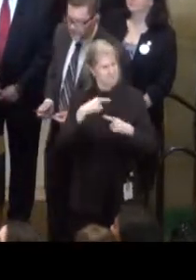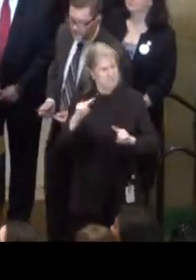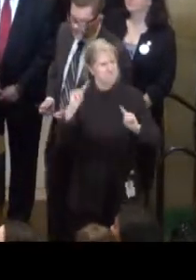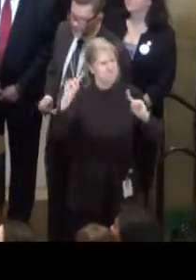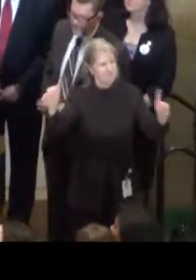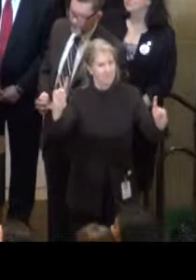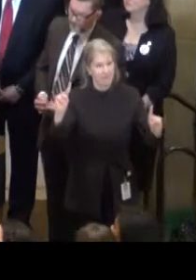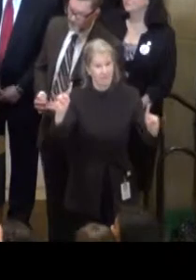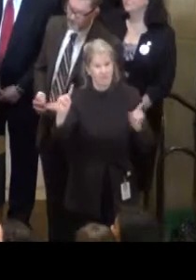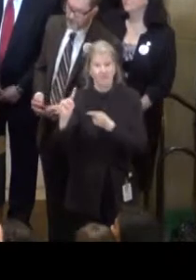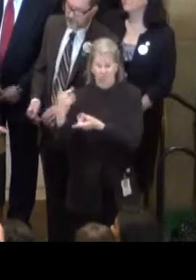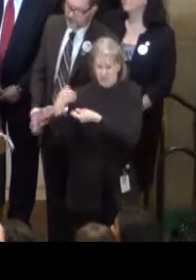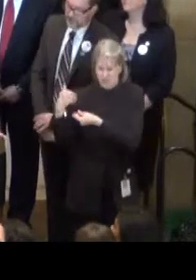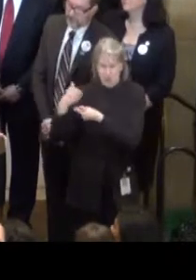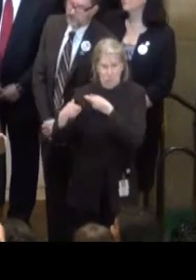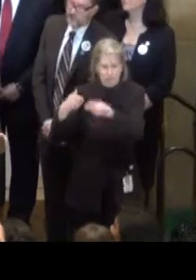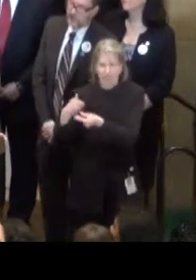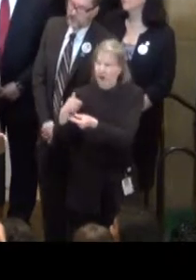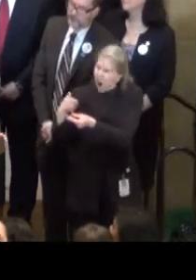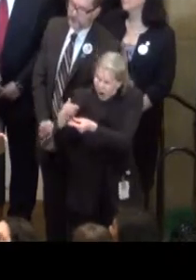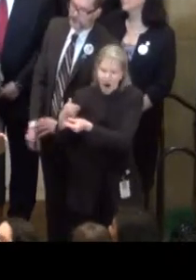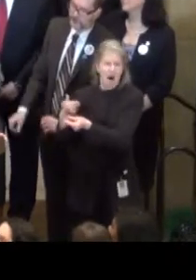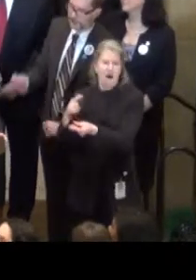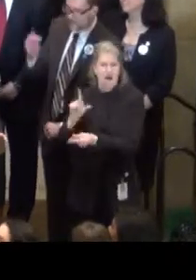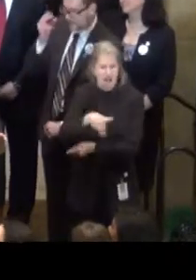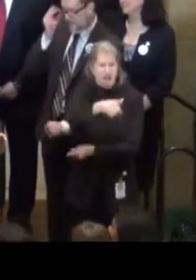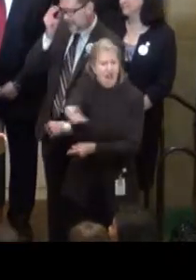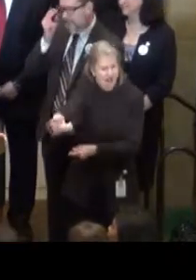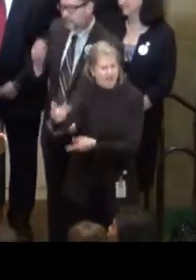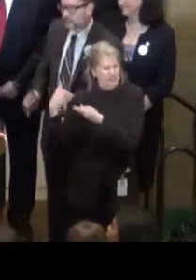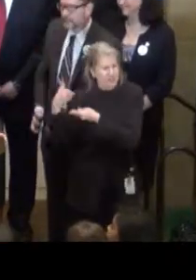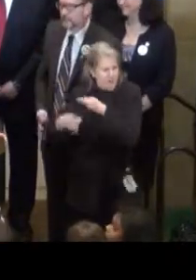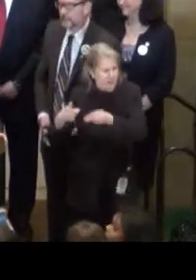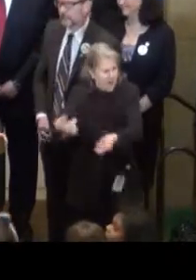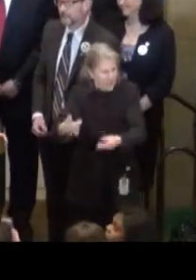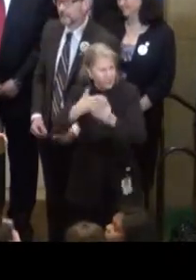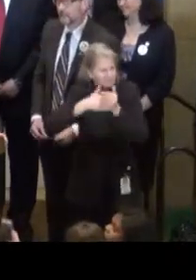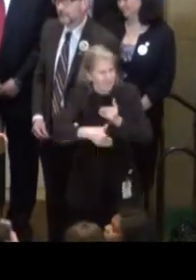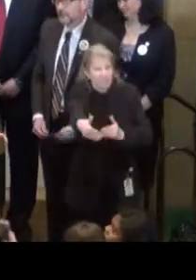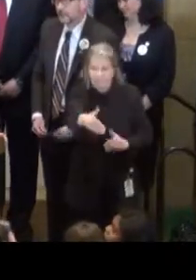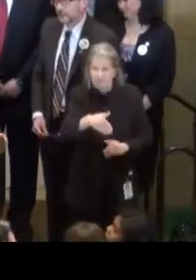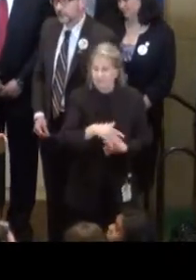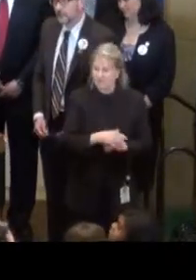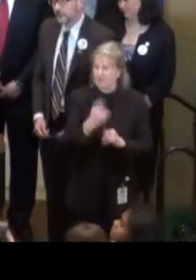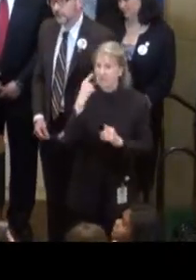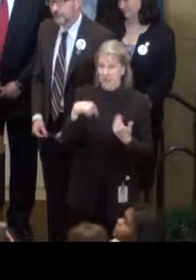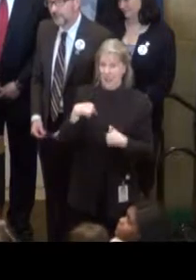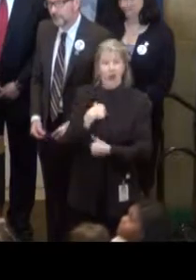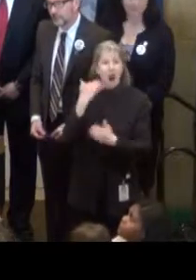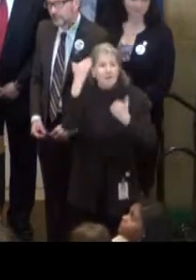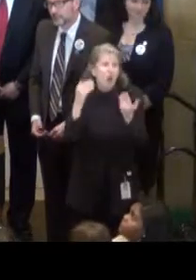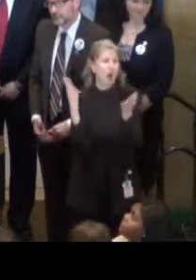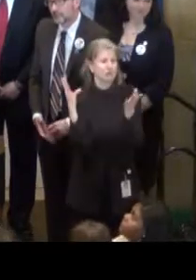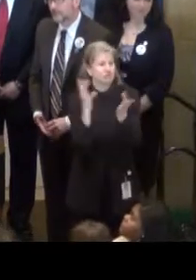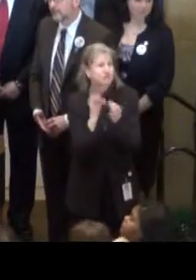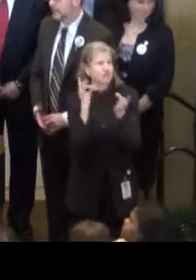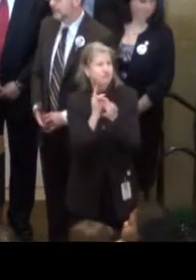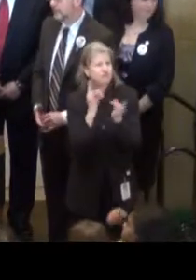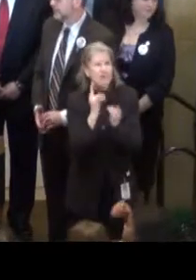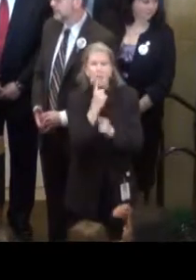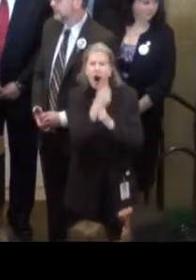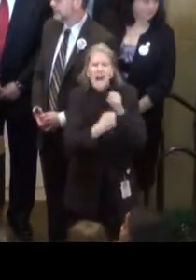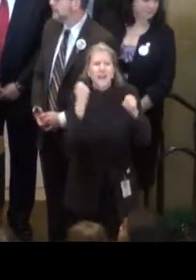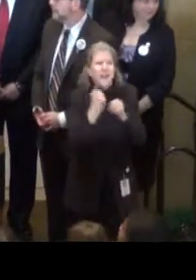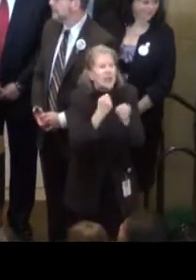that we're counting on, and we need you to take the step today. The adults have been talking about the bill for a